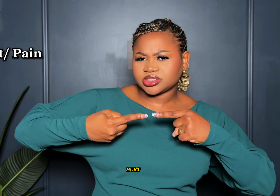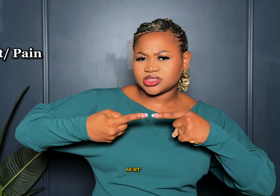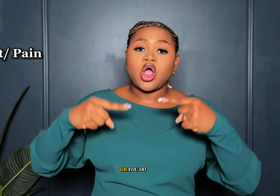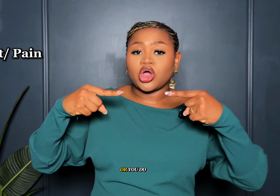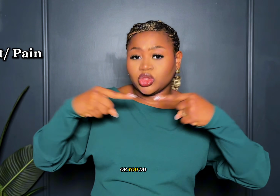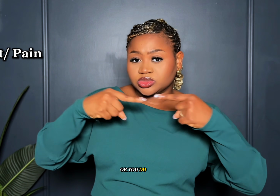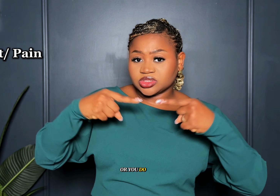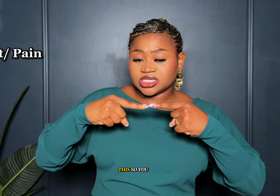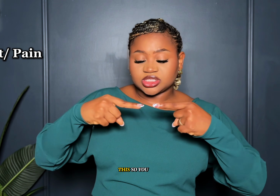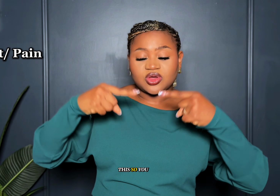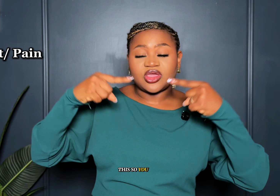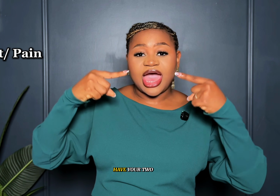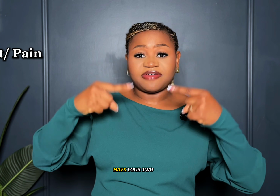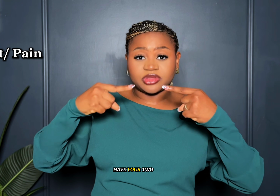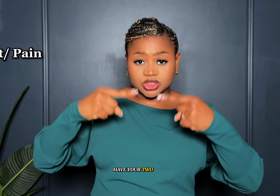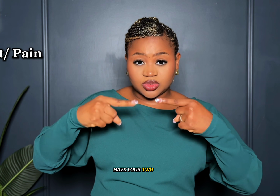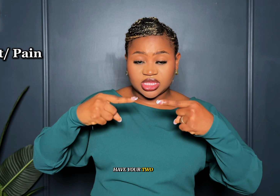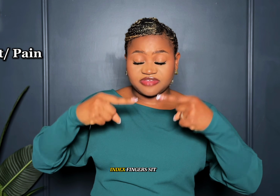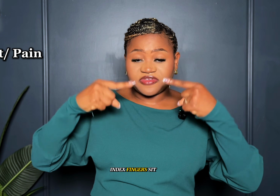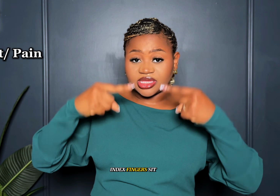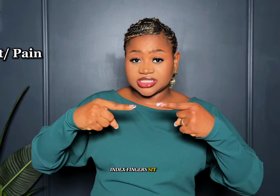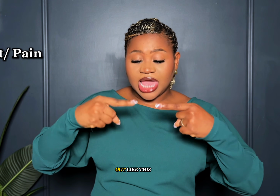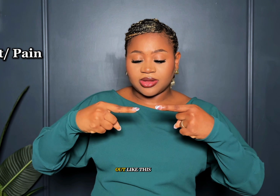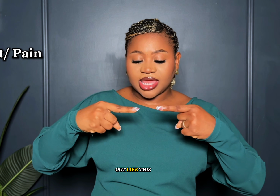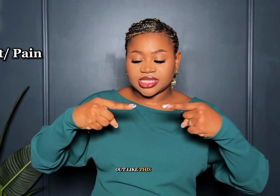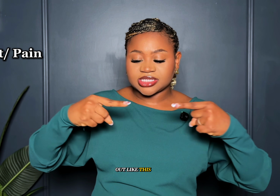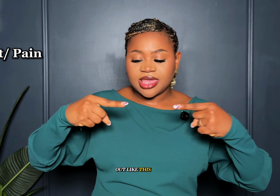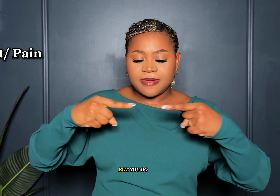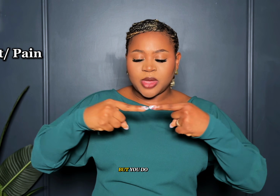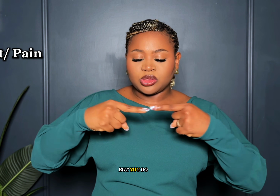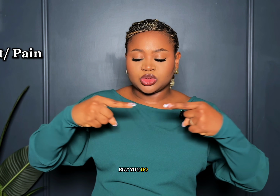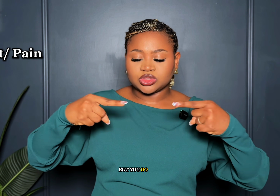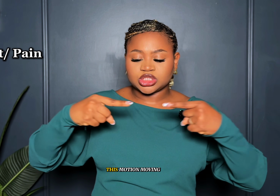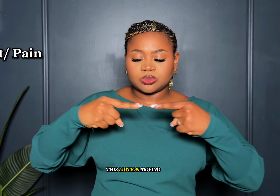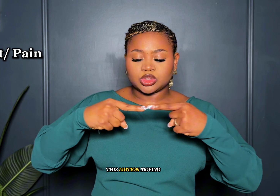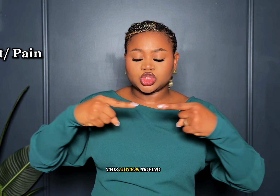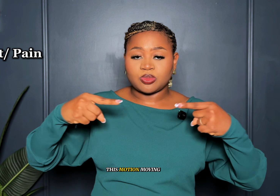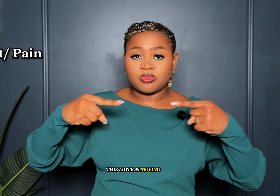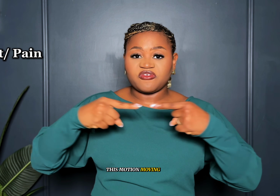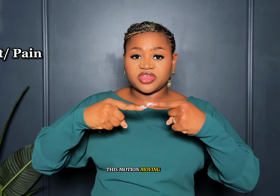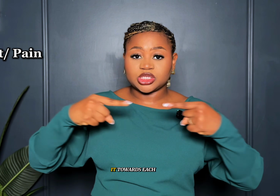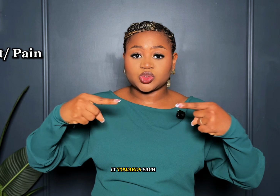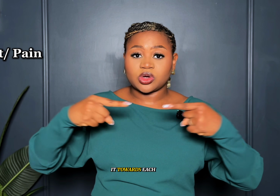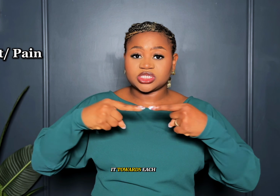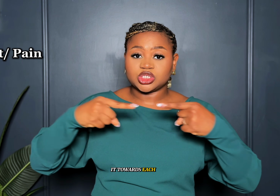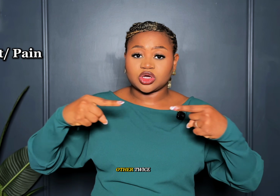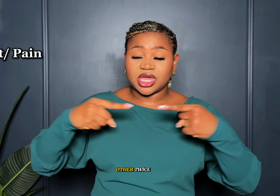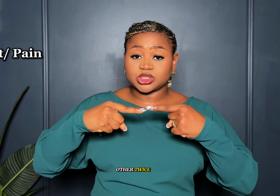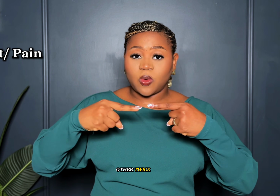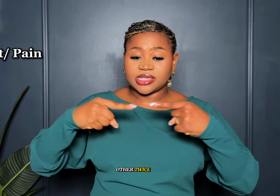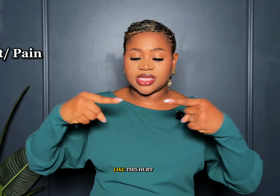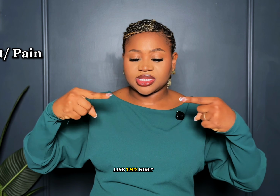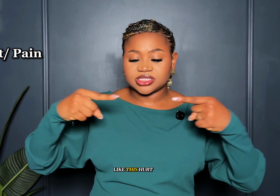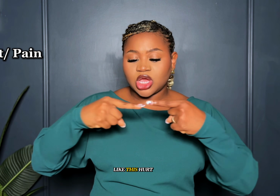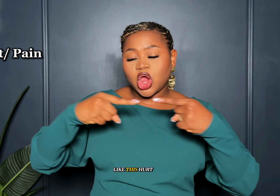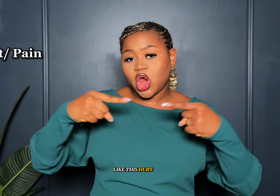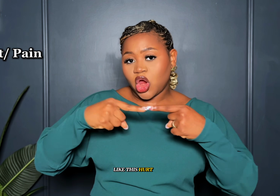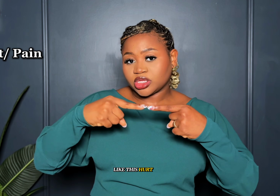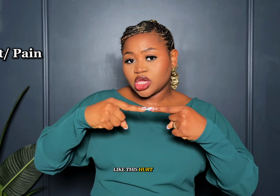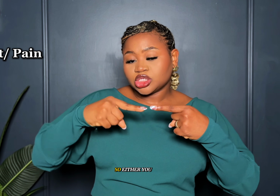Or you do this, so you have your two index fingers sit out like this, but you do this motion, moving it towards each other twice like this. Hurt. So